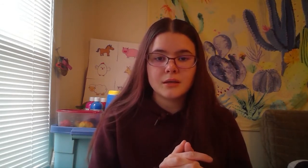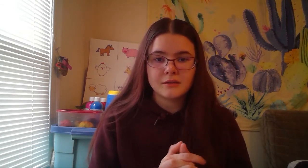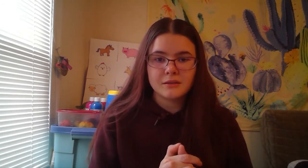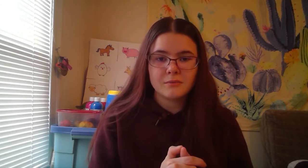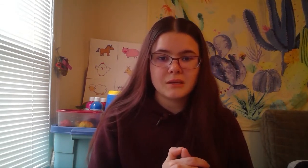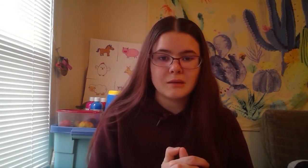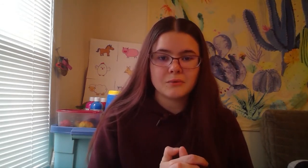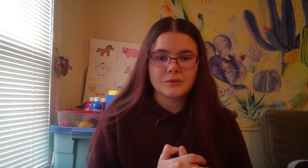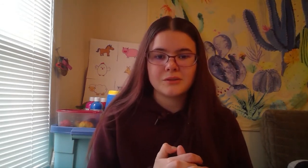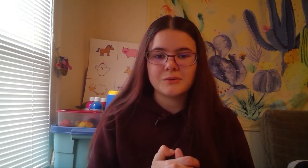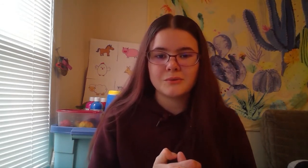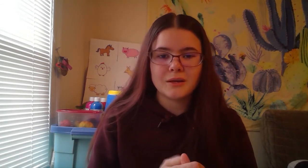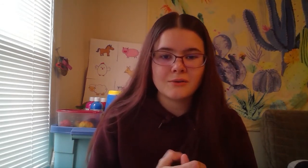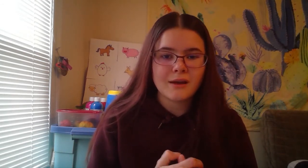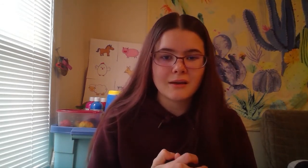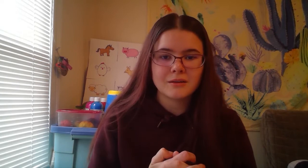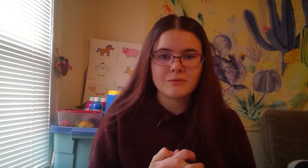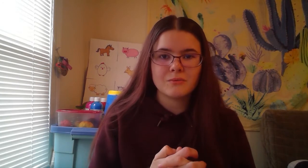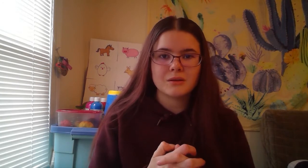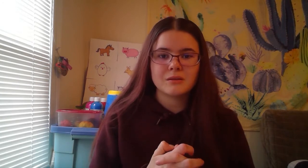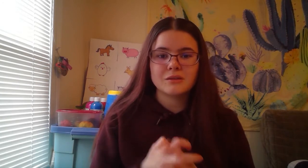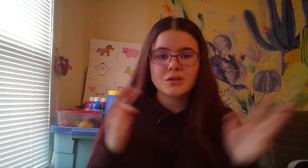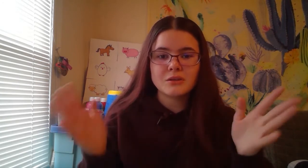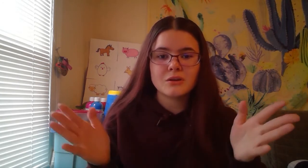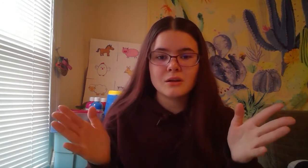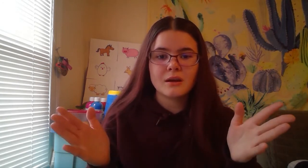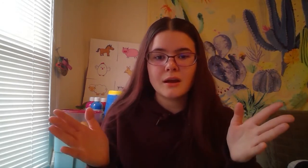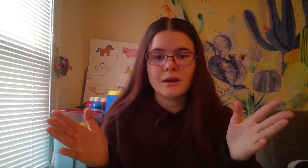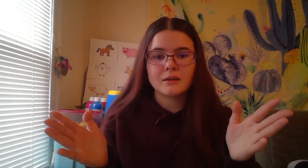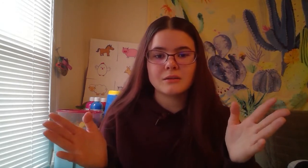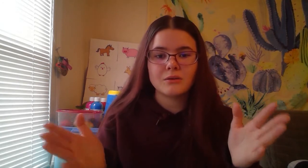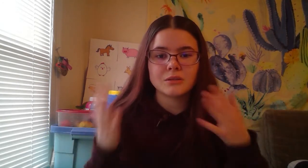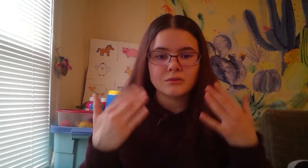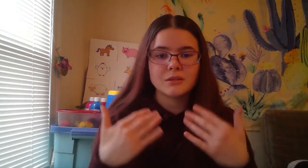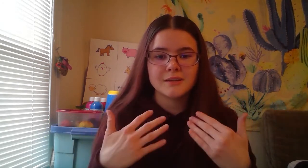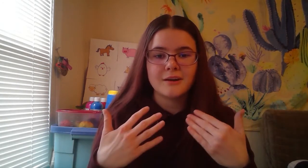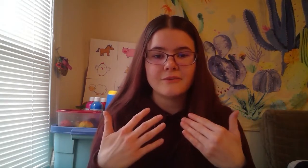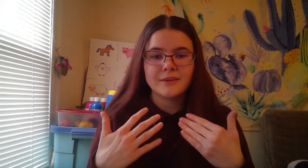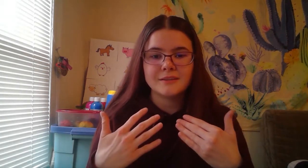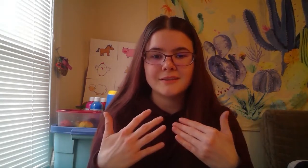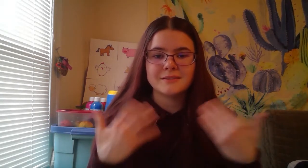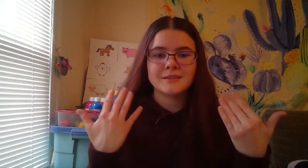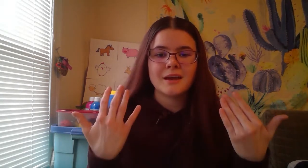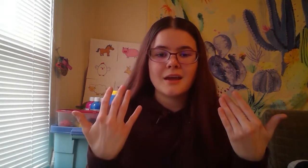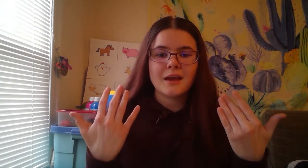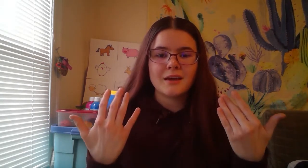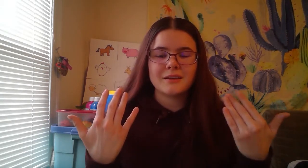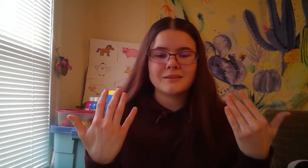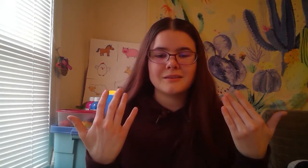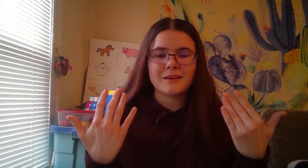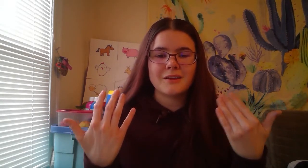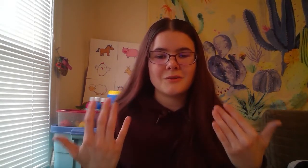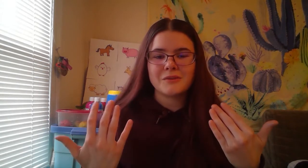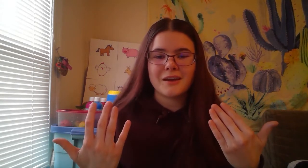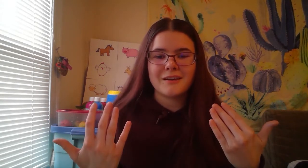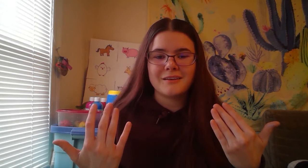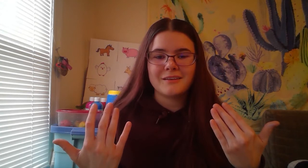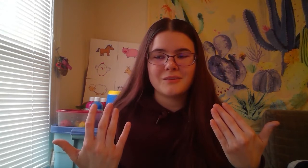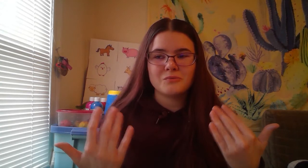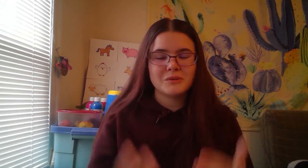kids to be able to interact with each other and also see our faces. And I know that